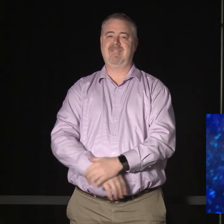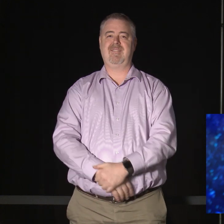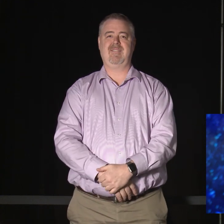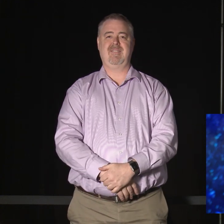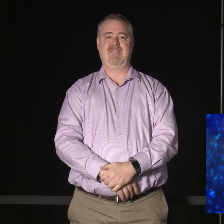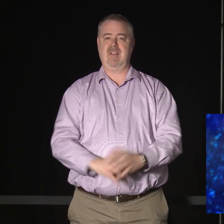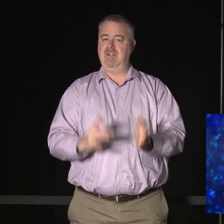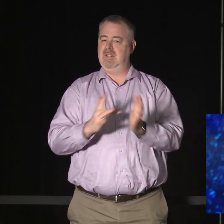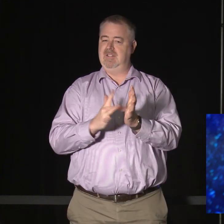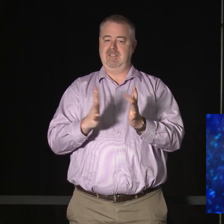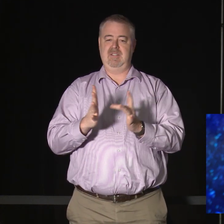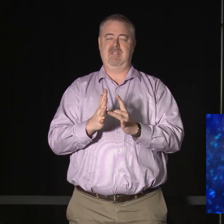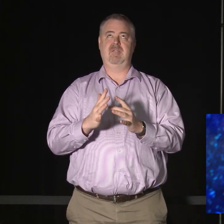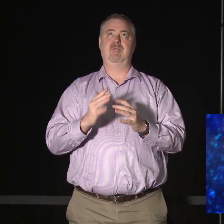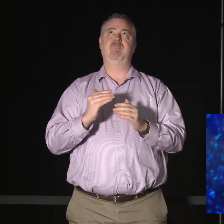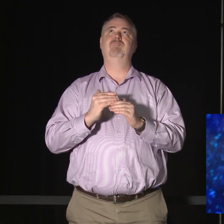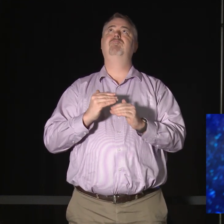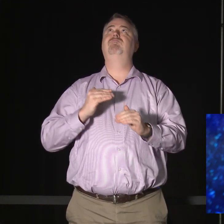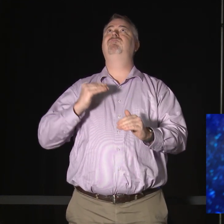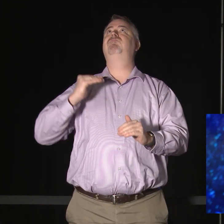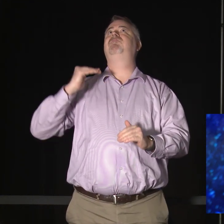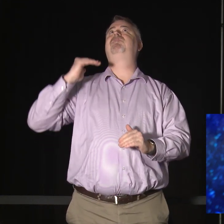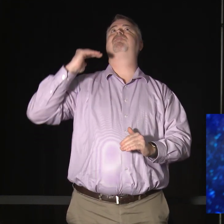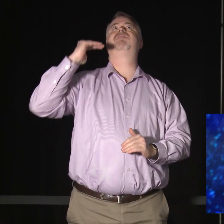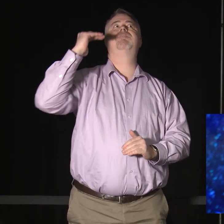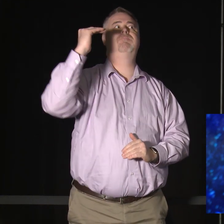Jesus has given so much for us, beloved.